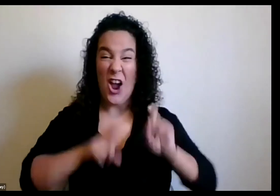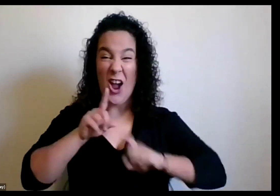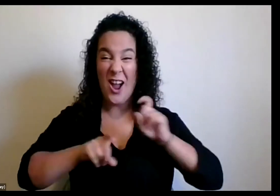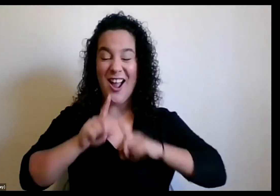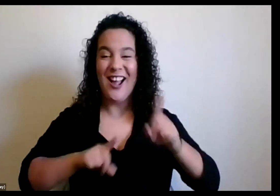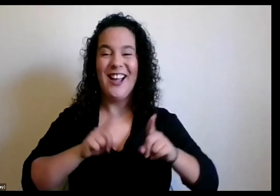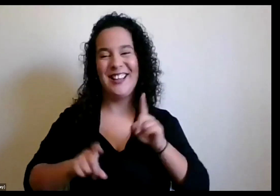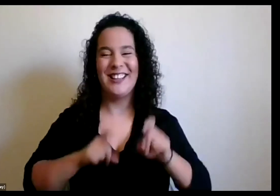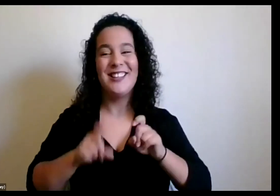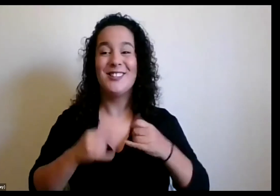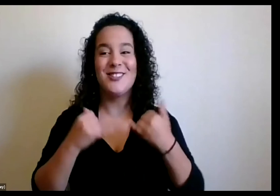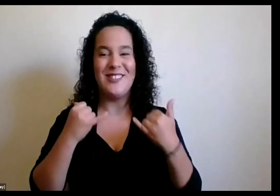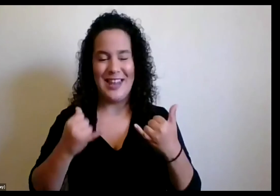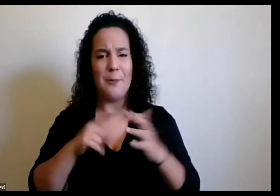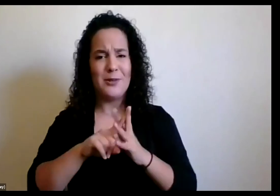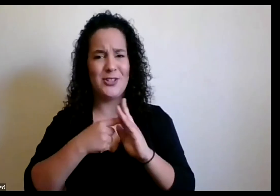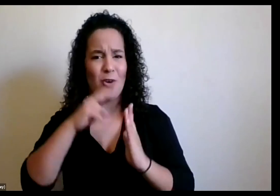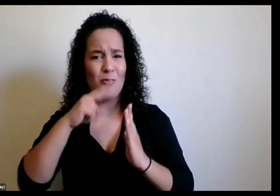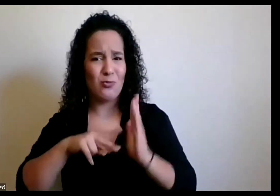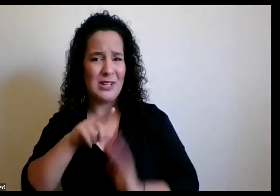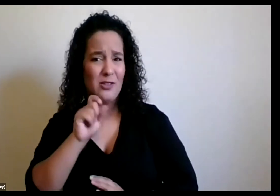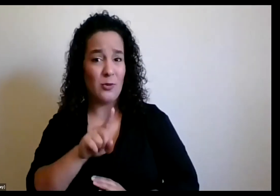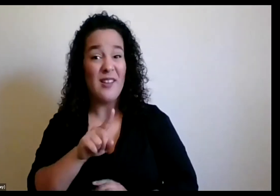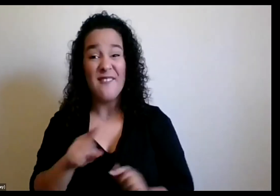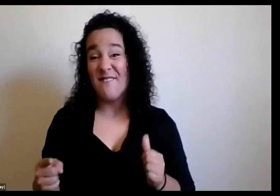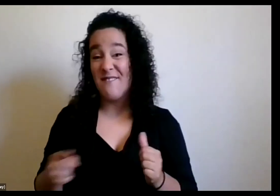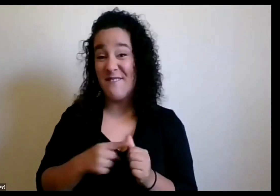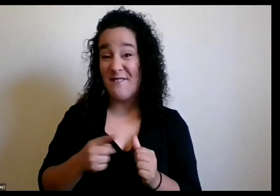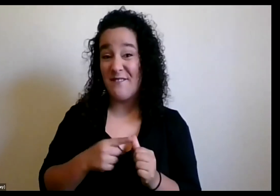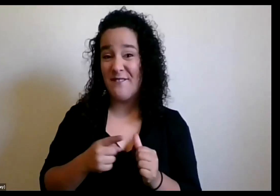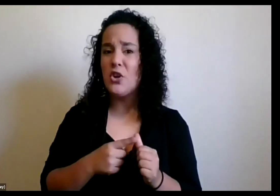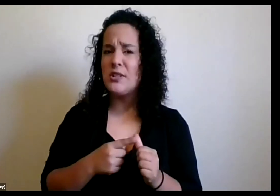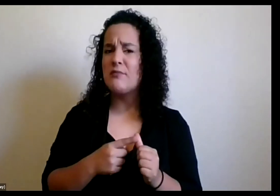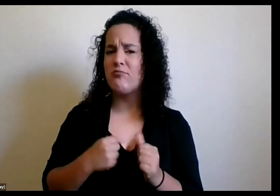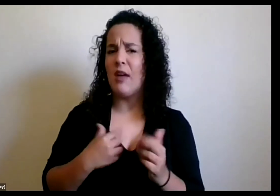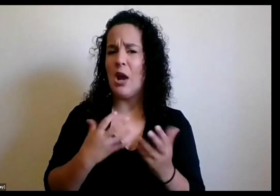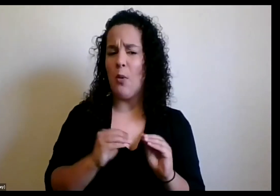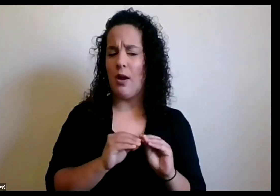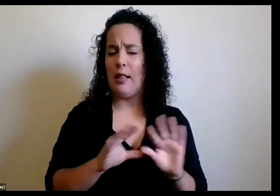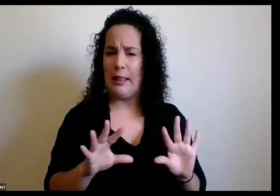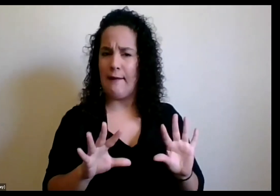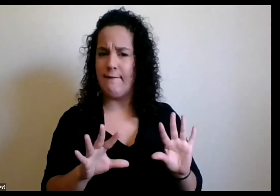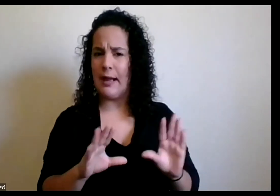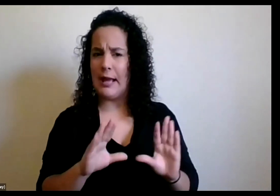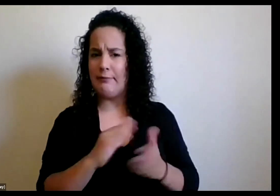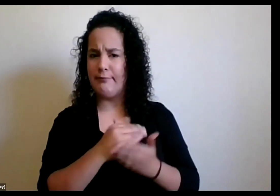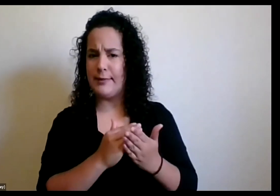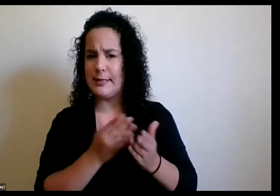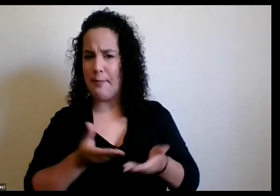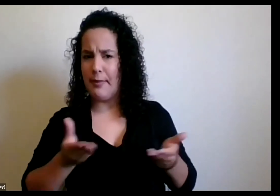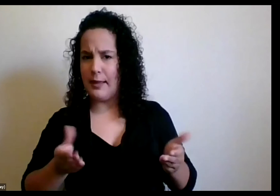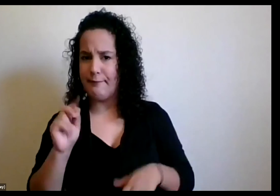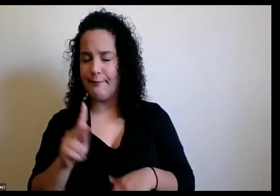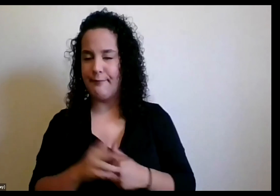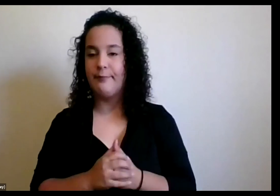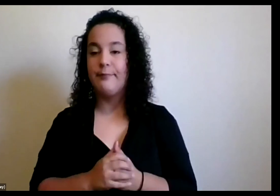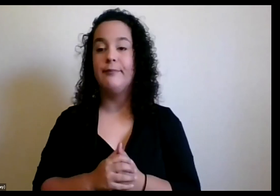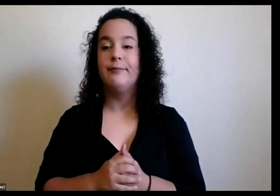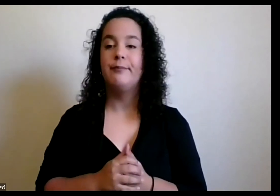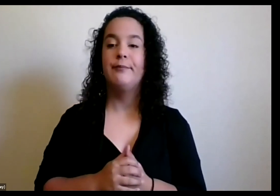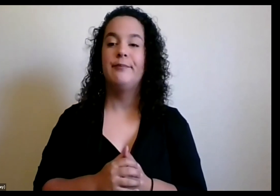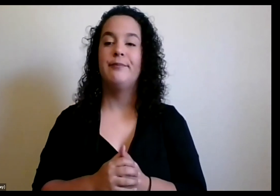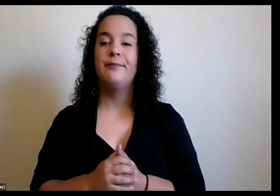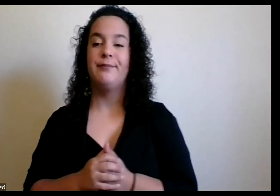asking some of the questions. First, let's get some of the clarifying questions just out of the way. A couple of folks asking questions just clarifying